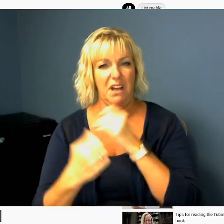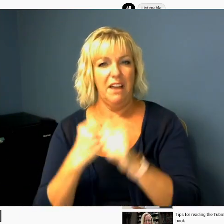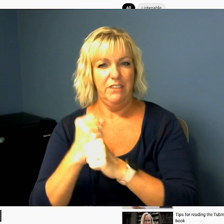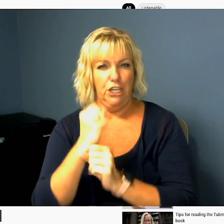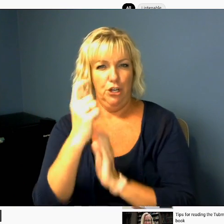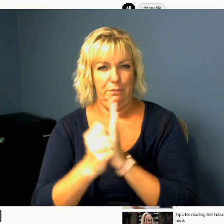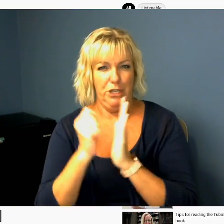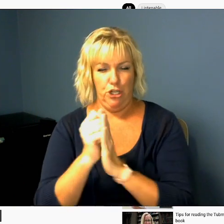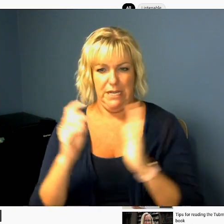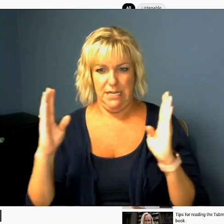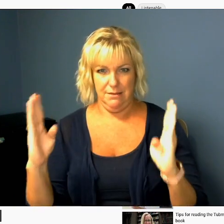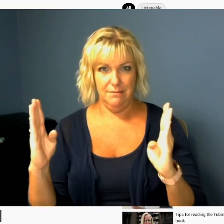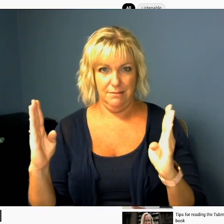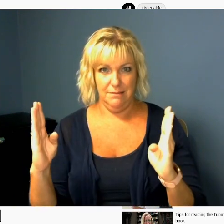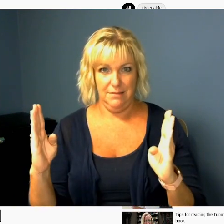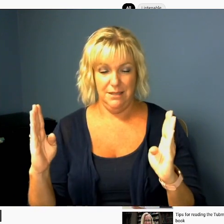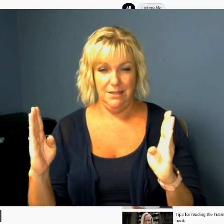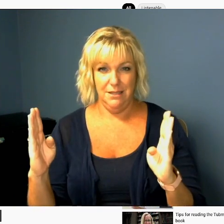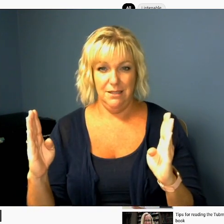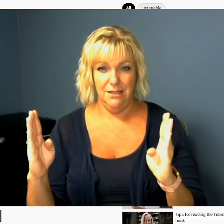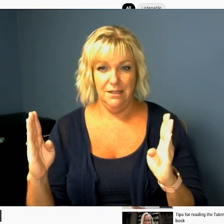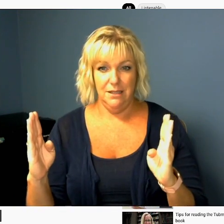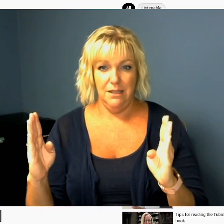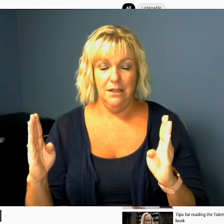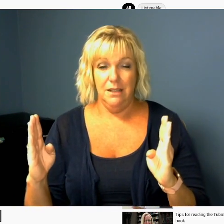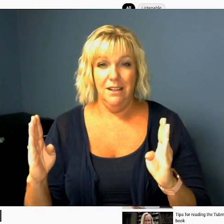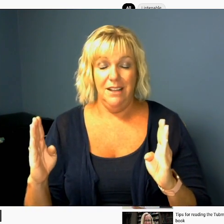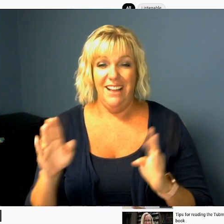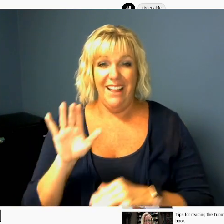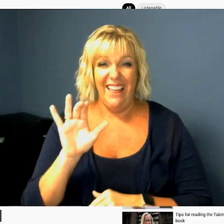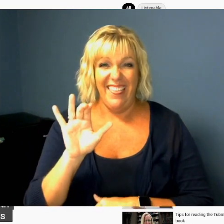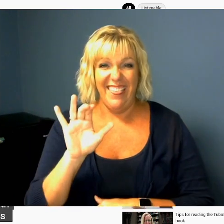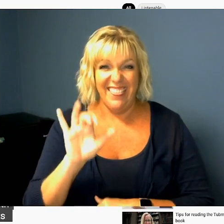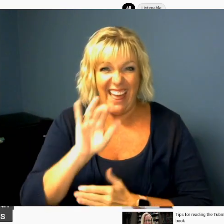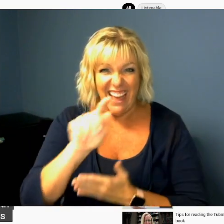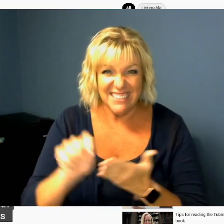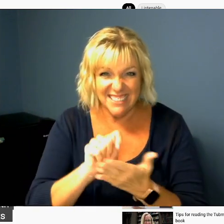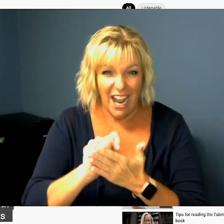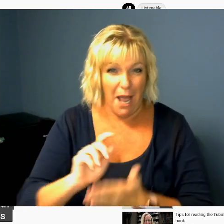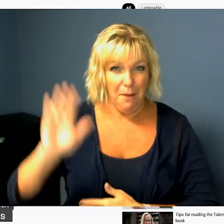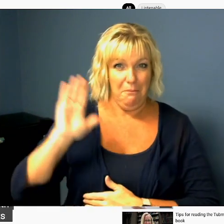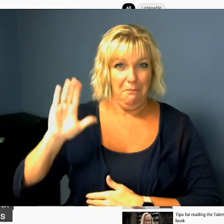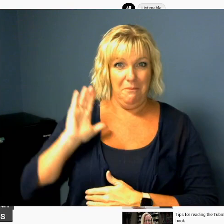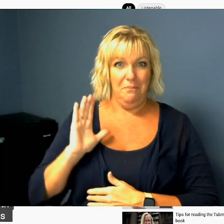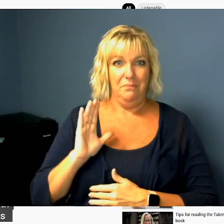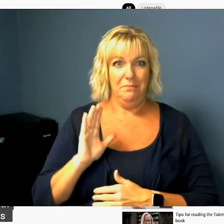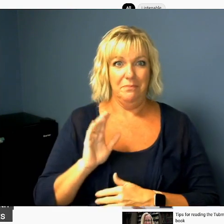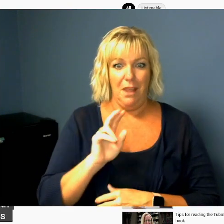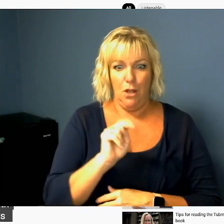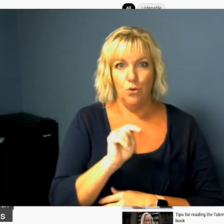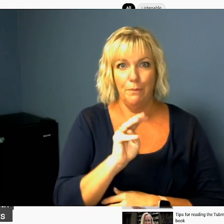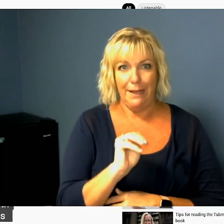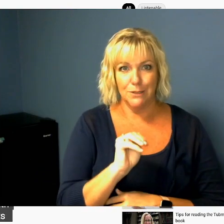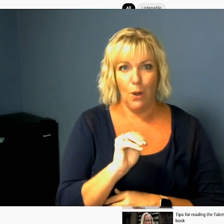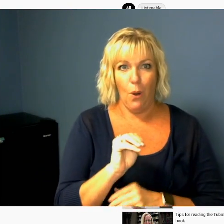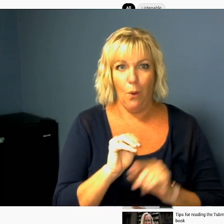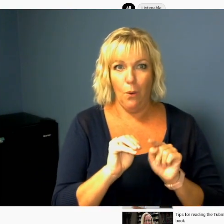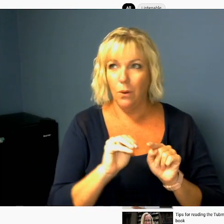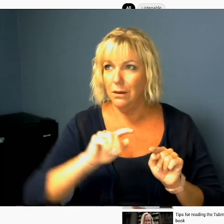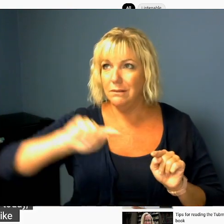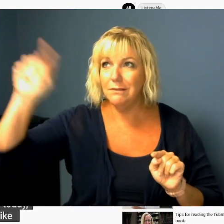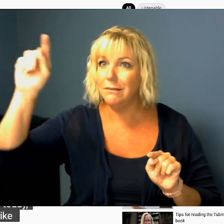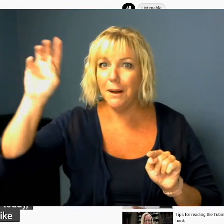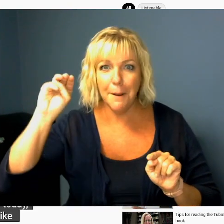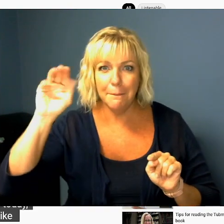at this time in history, right, when you couldn't have people in what is today New Mexico communicating with people what is